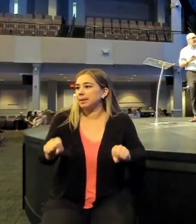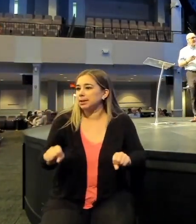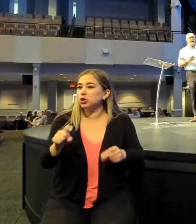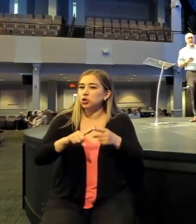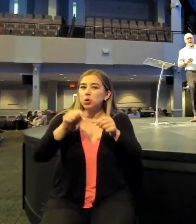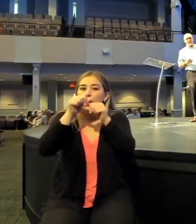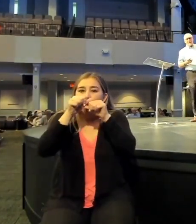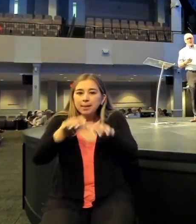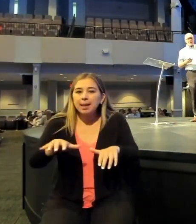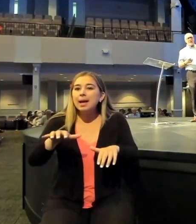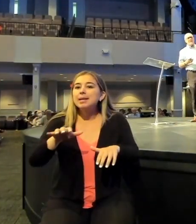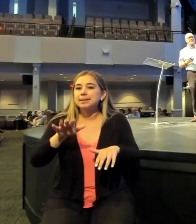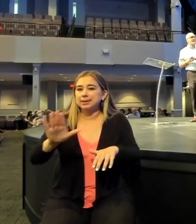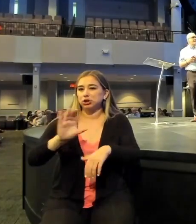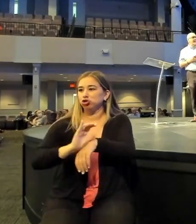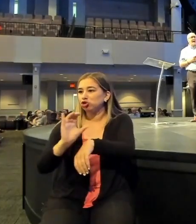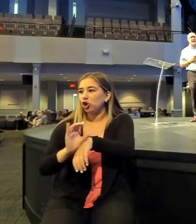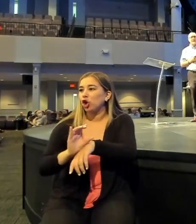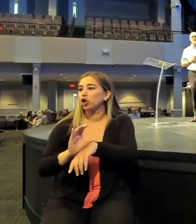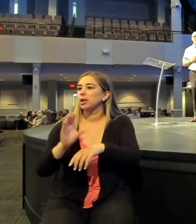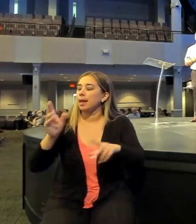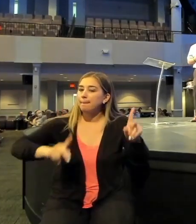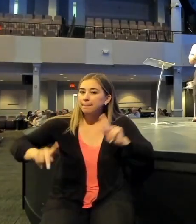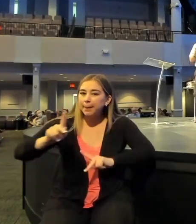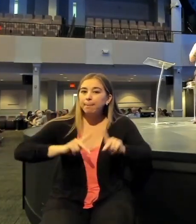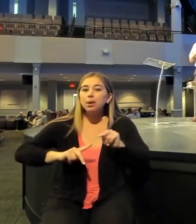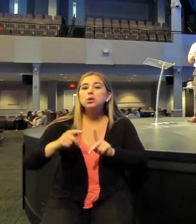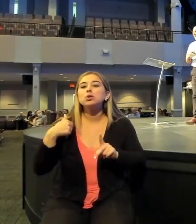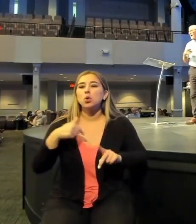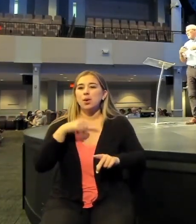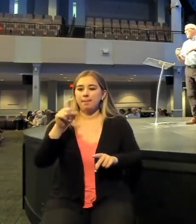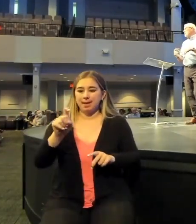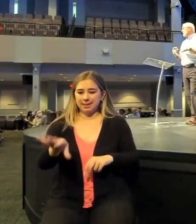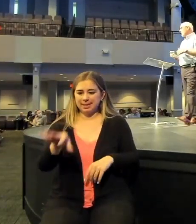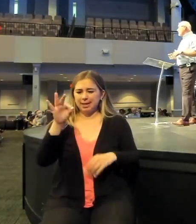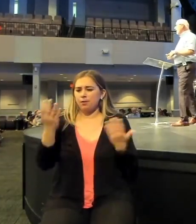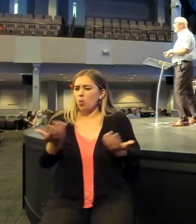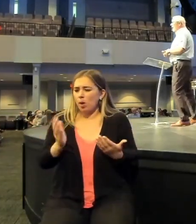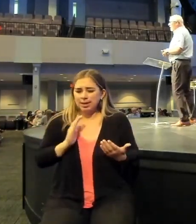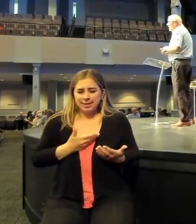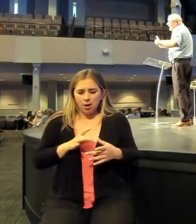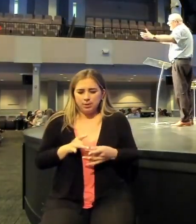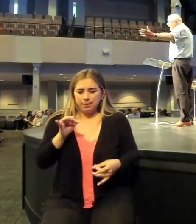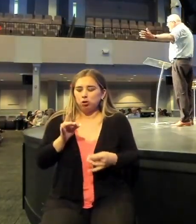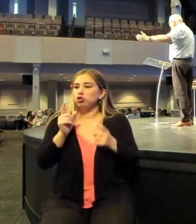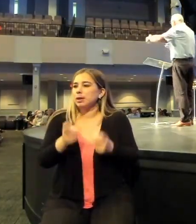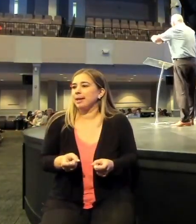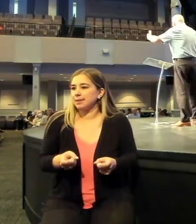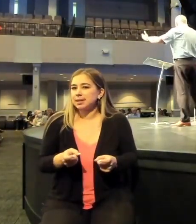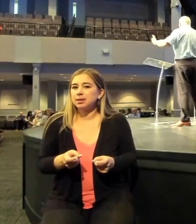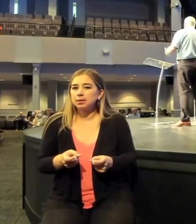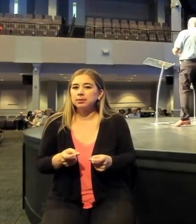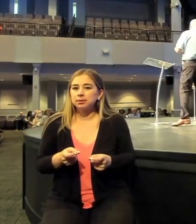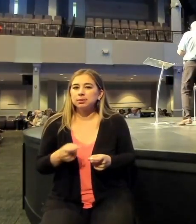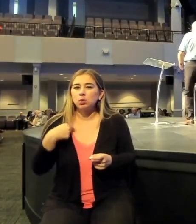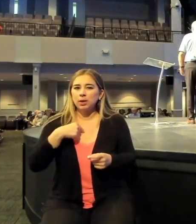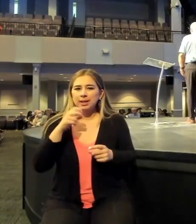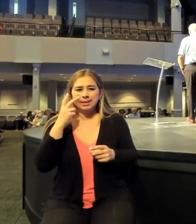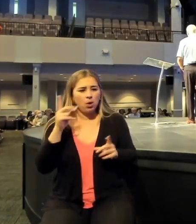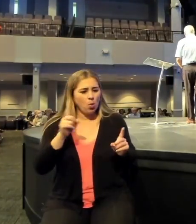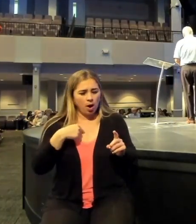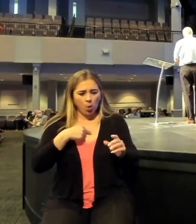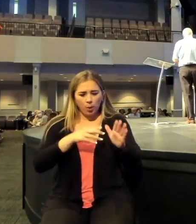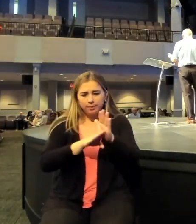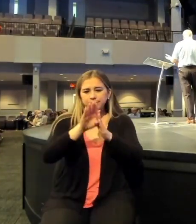a blessing in His church and His body. And so we discover our spiritual gifts by looking at, being aware of where we're